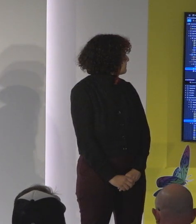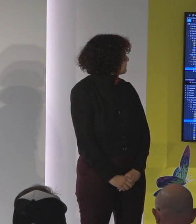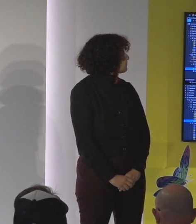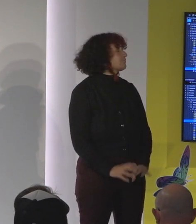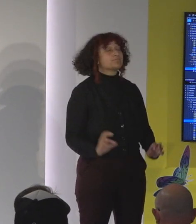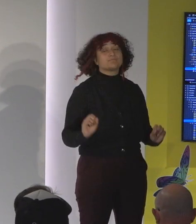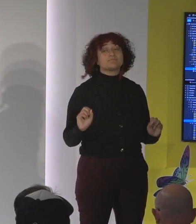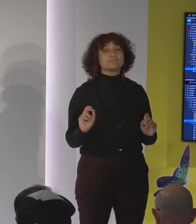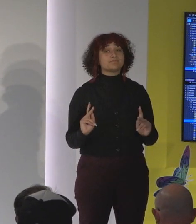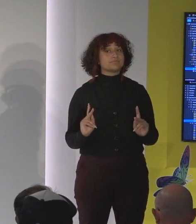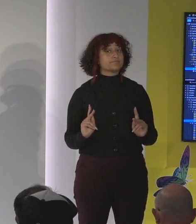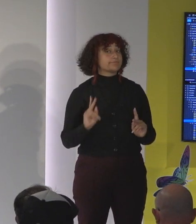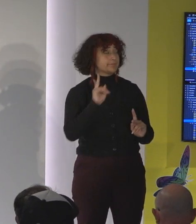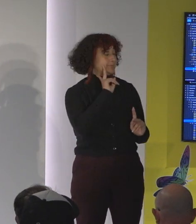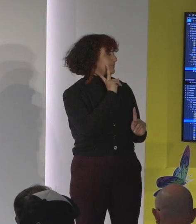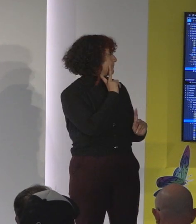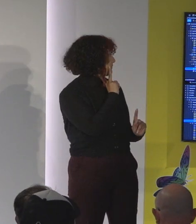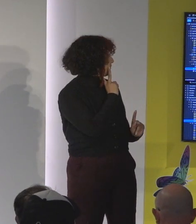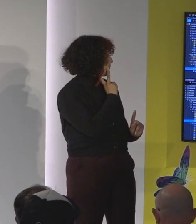All right.